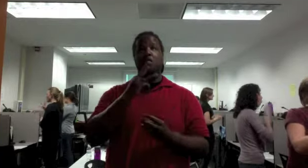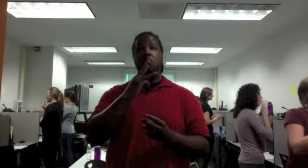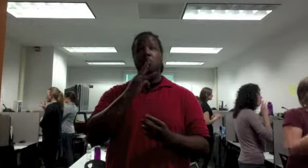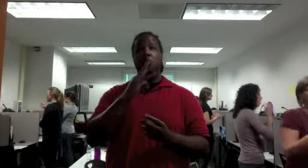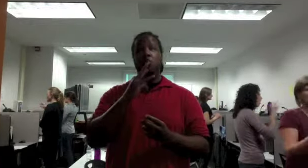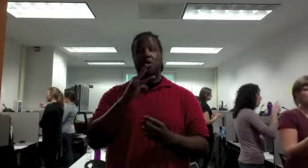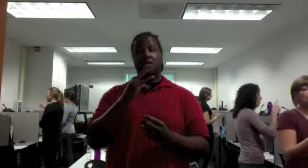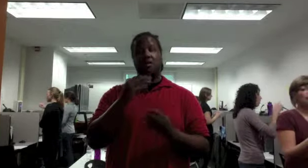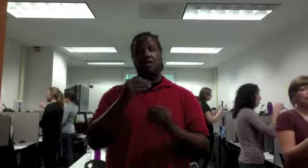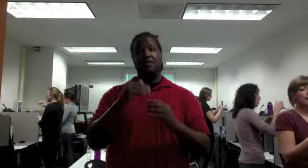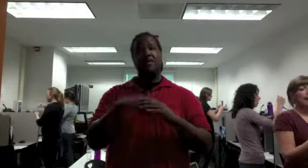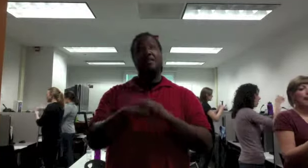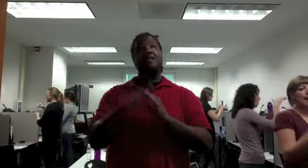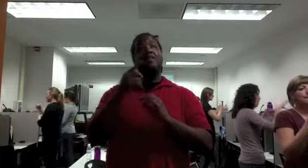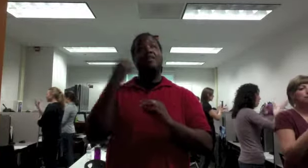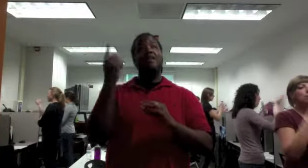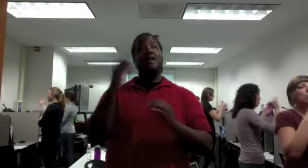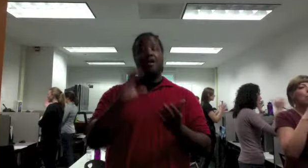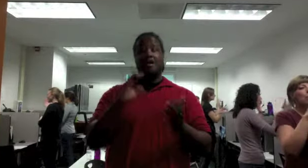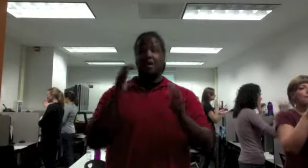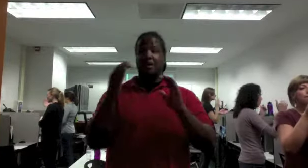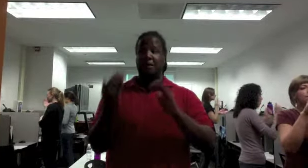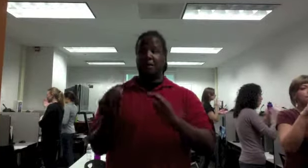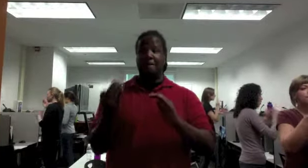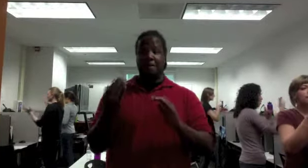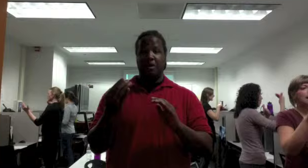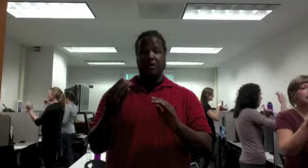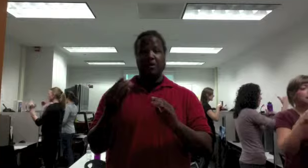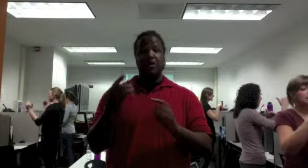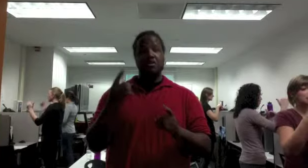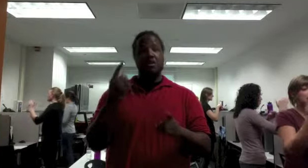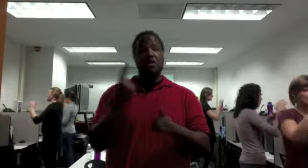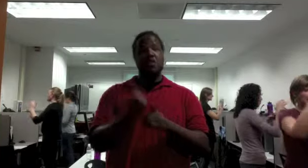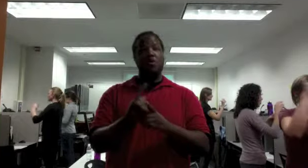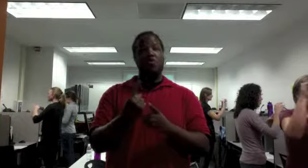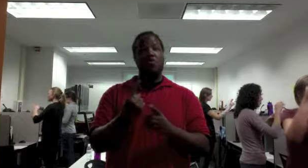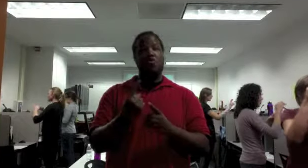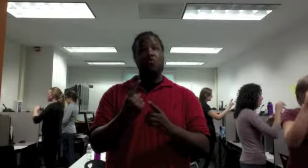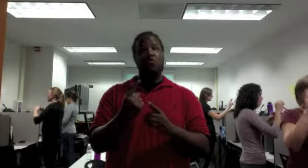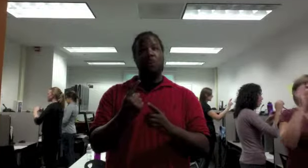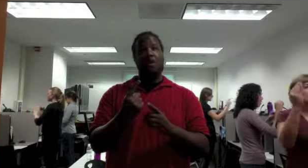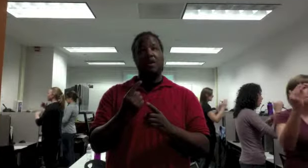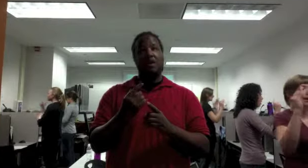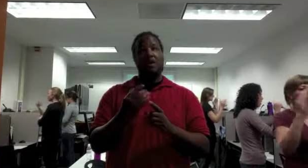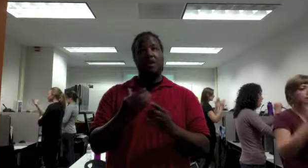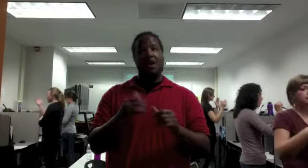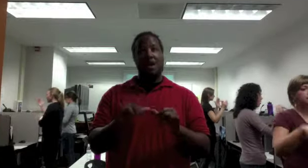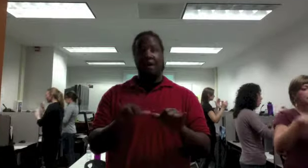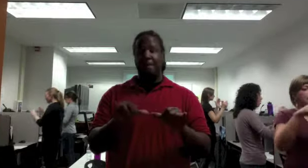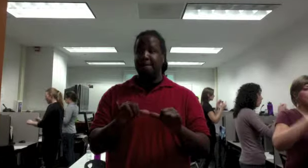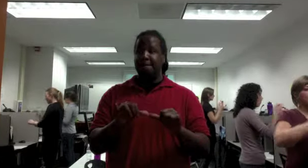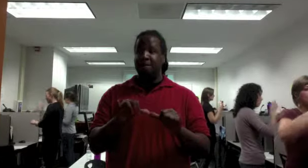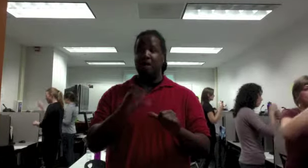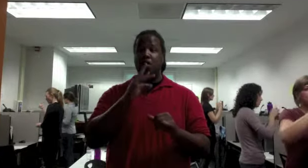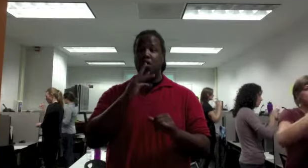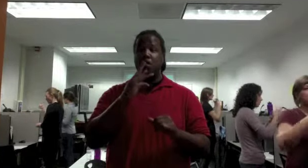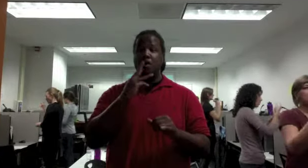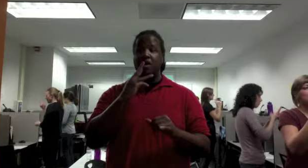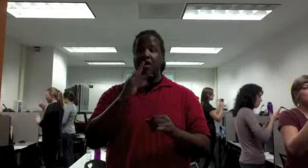The measure of the amount of water vapor actually in the air compared with the maximum amount that the air